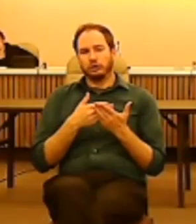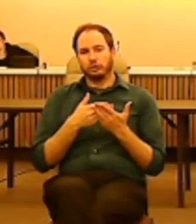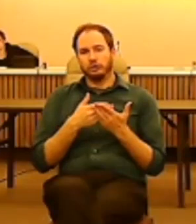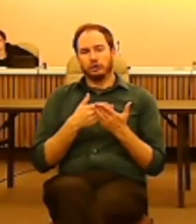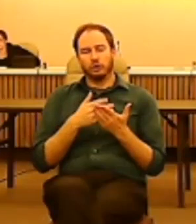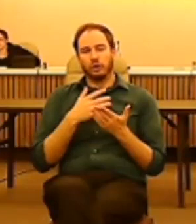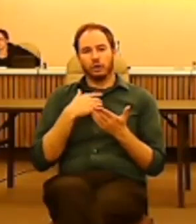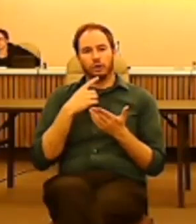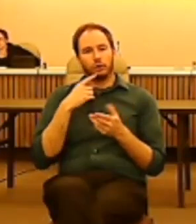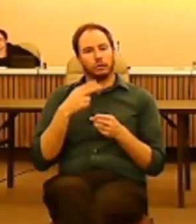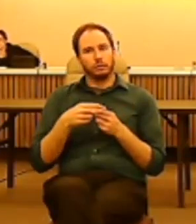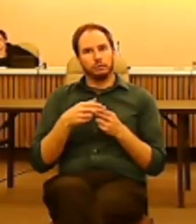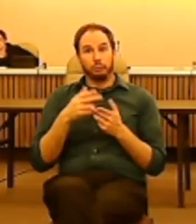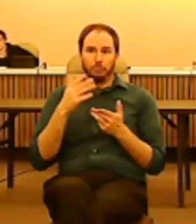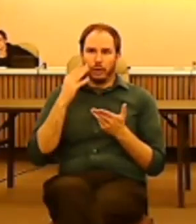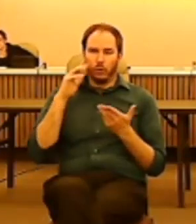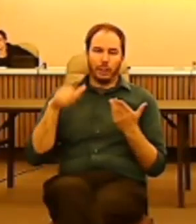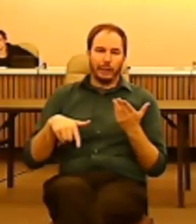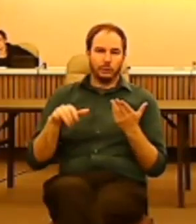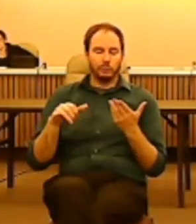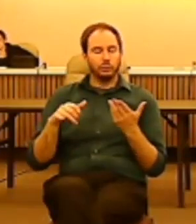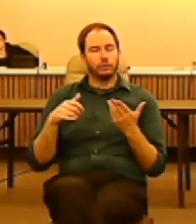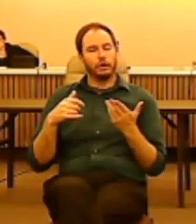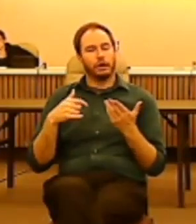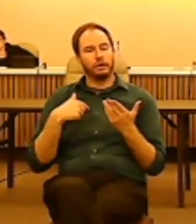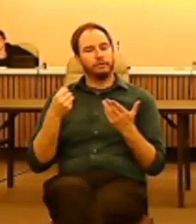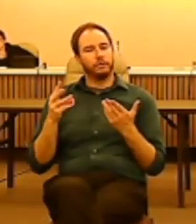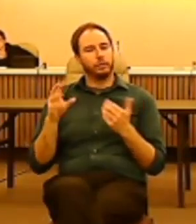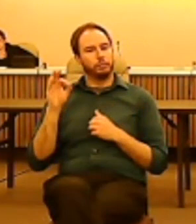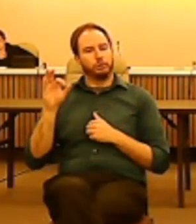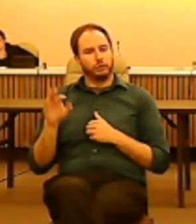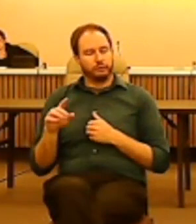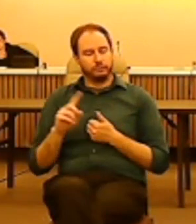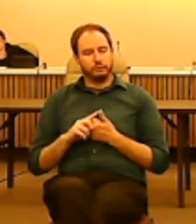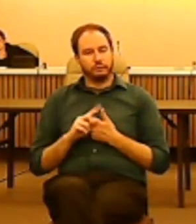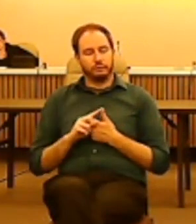besides the fact that it's late. Just a couple briefly.